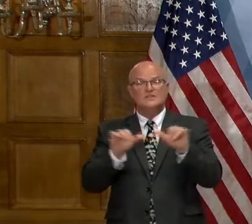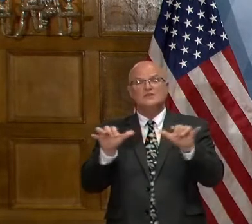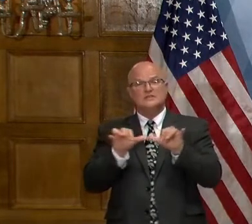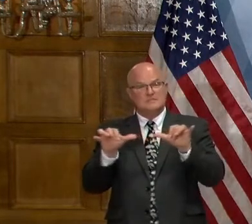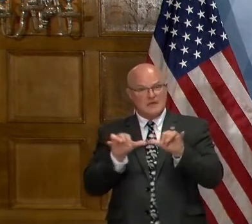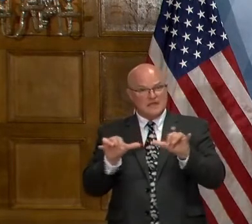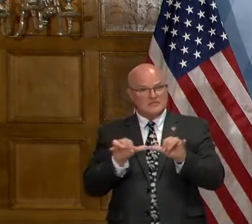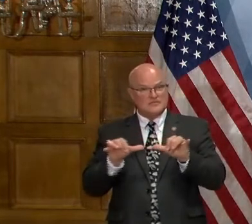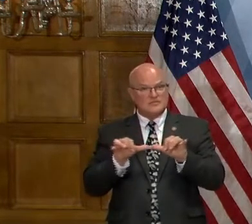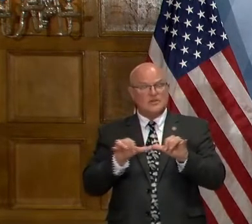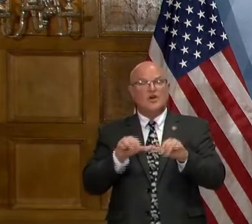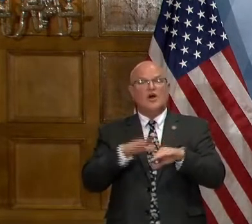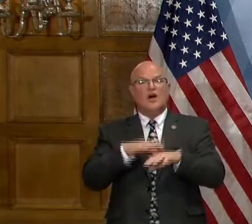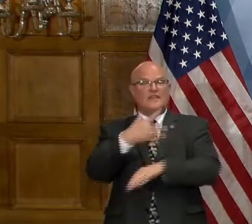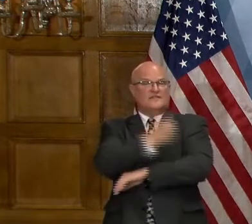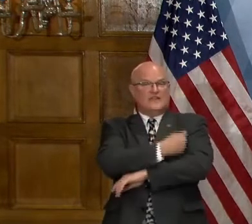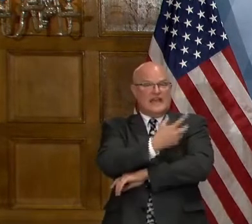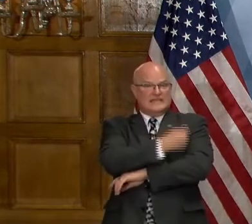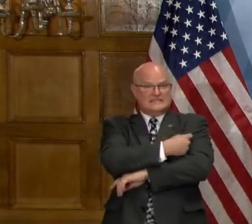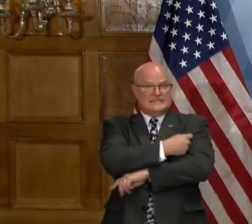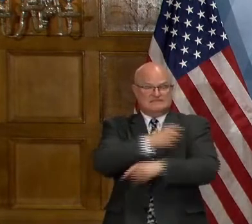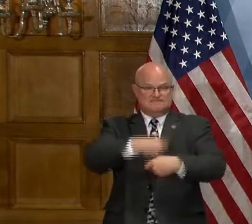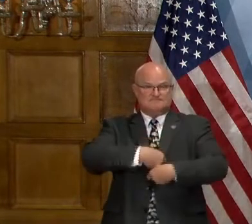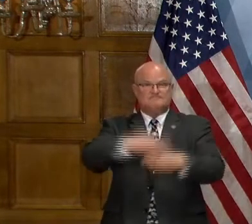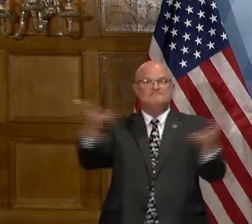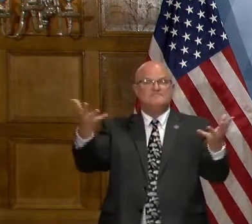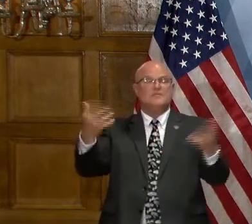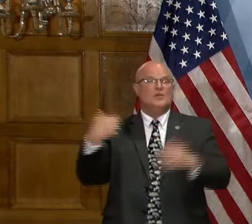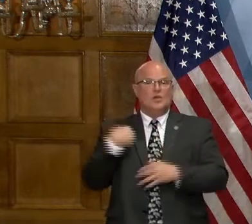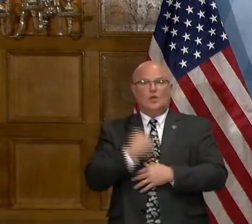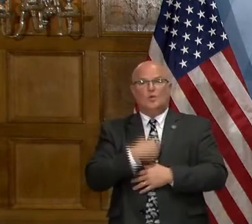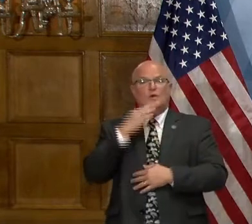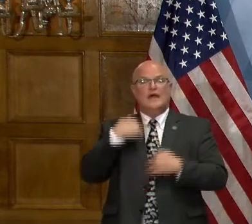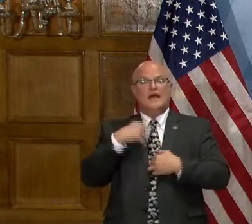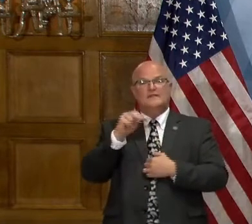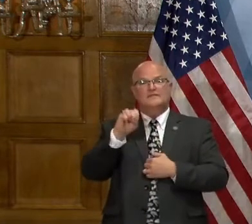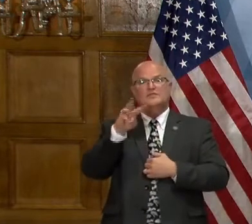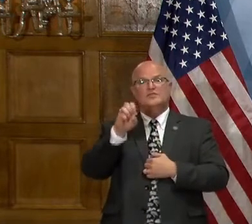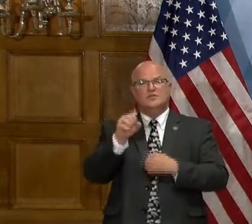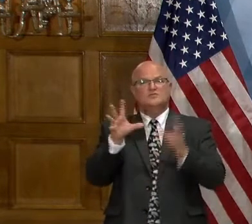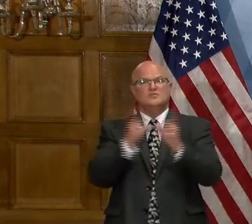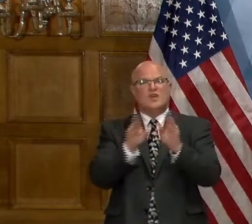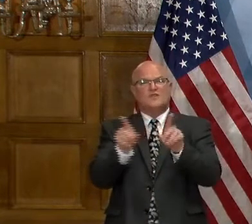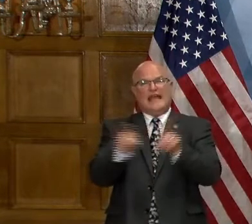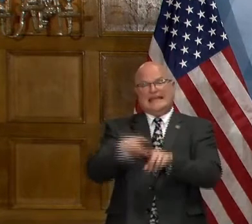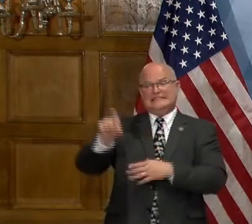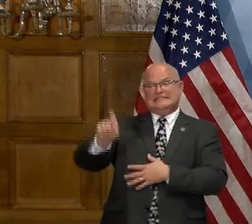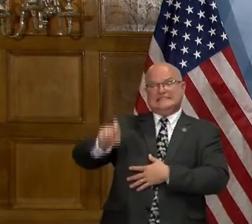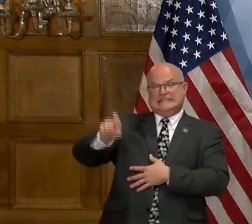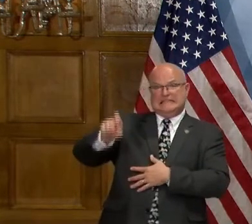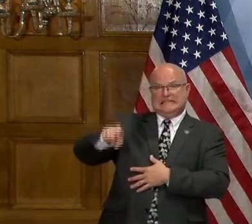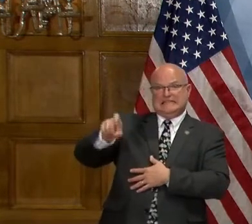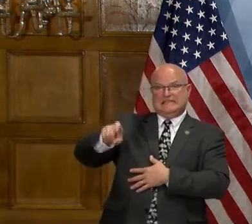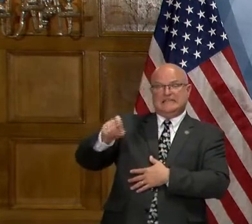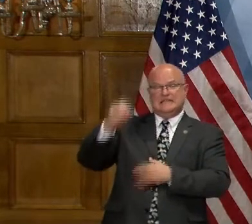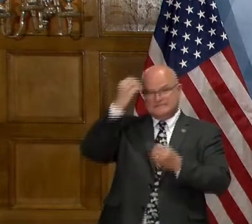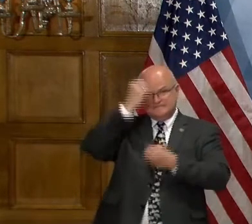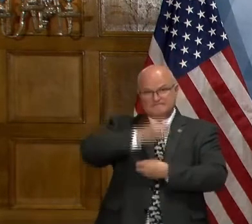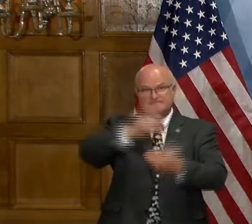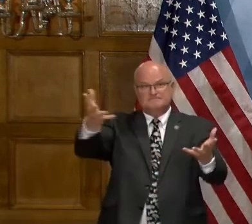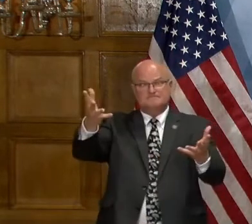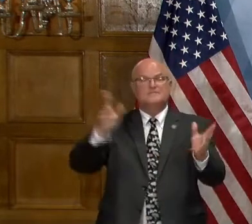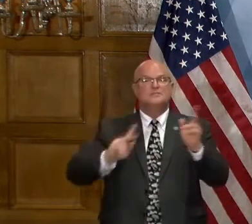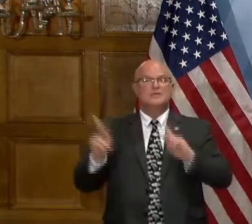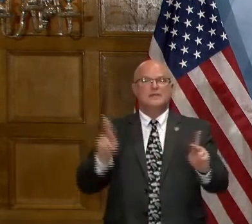measure on the vaccines getting out. We're going to have news conferences as needed to get information out to the public. And